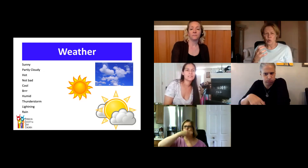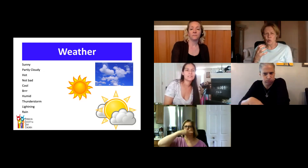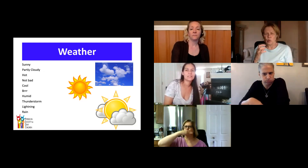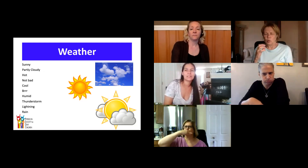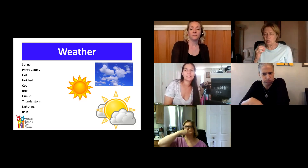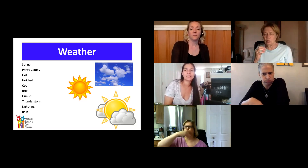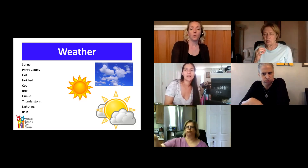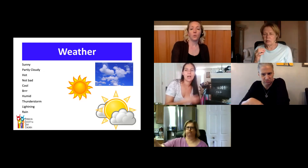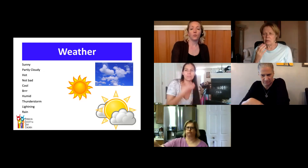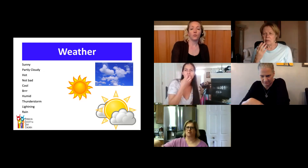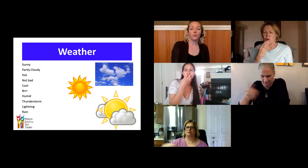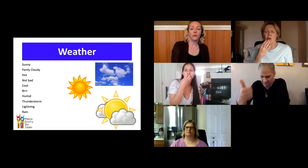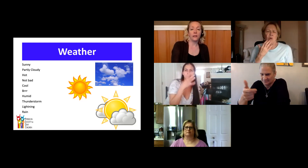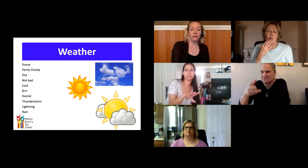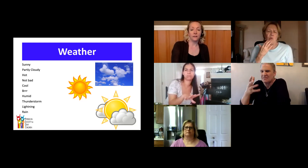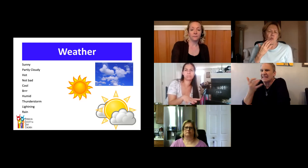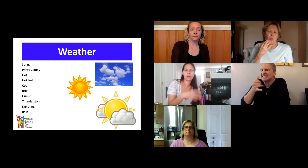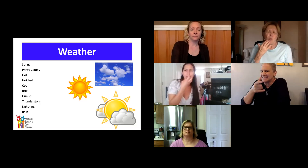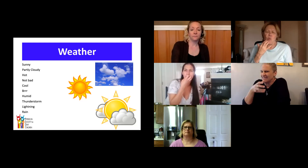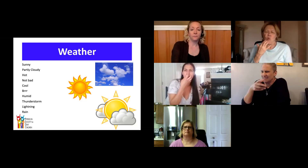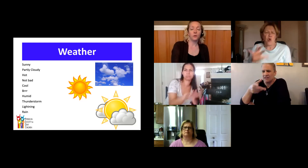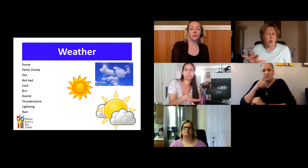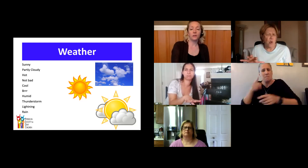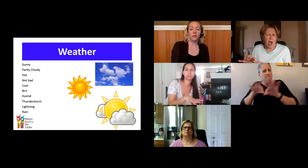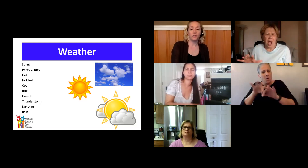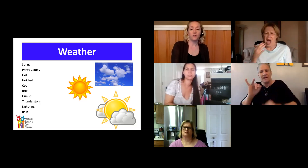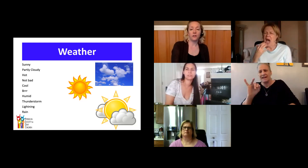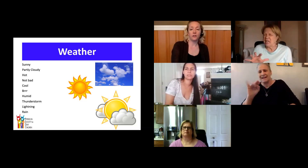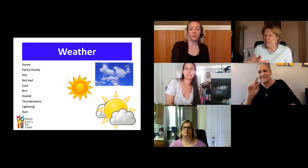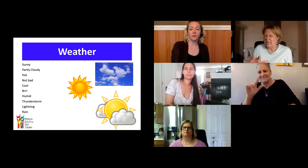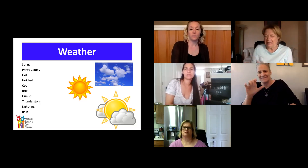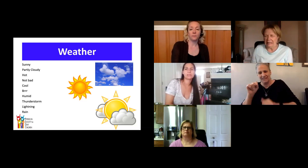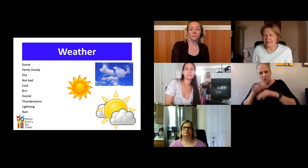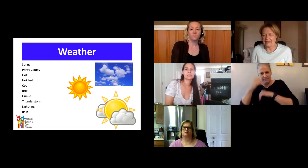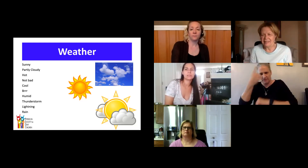Really hot. Notice the change in facial expression.